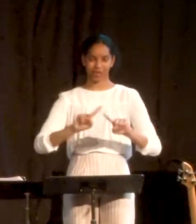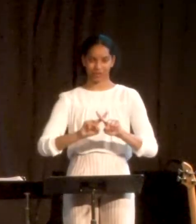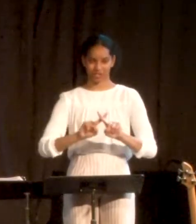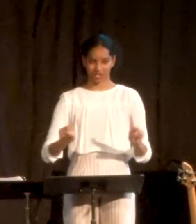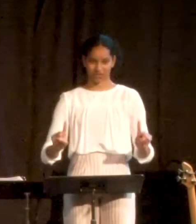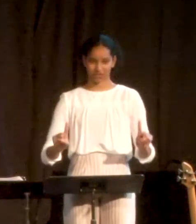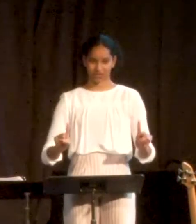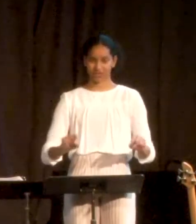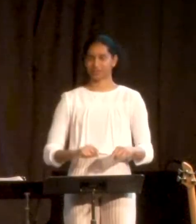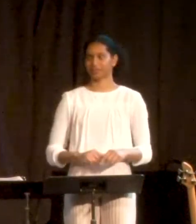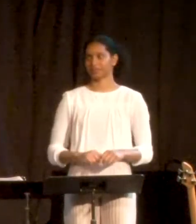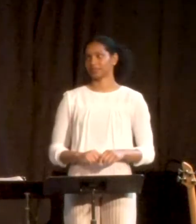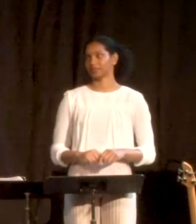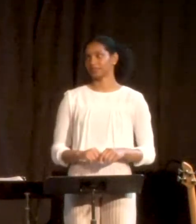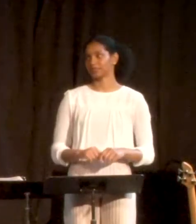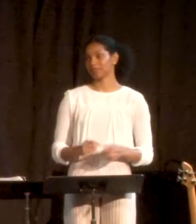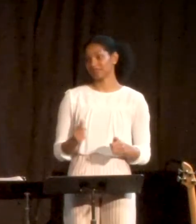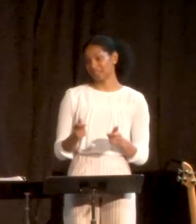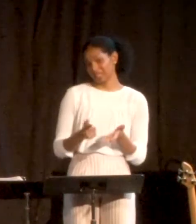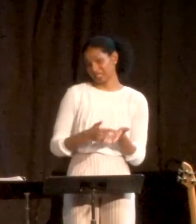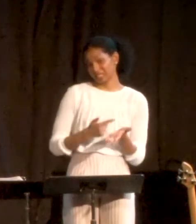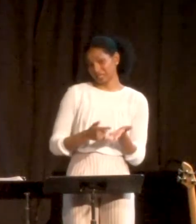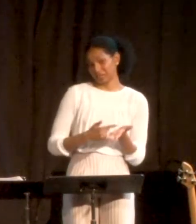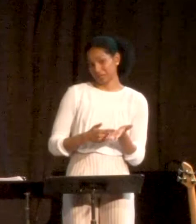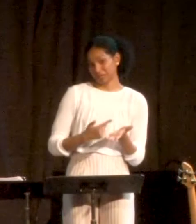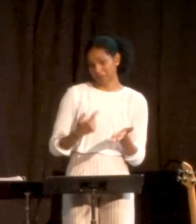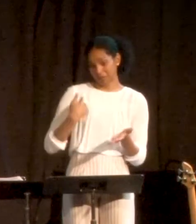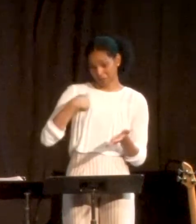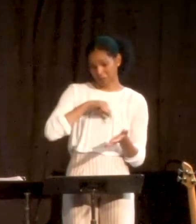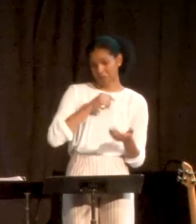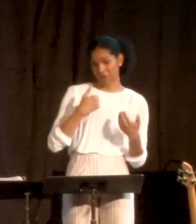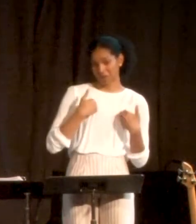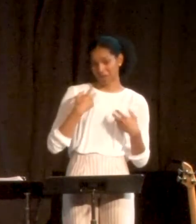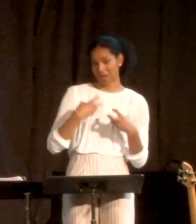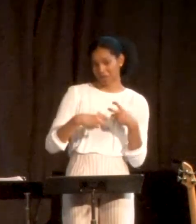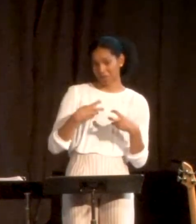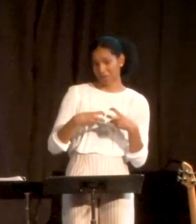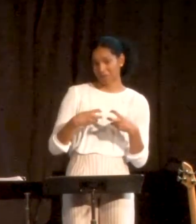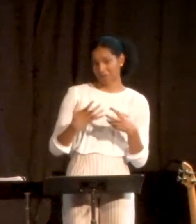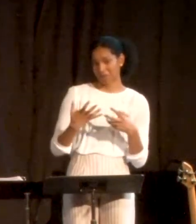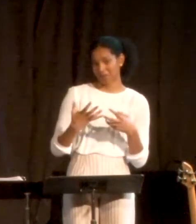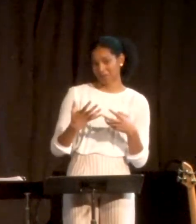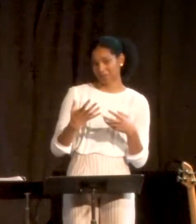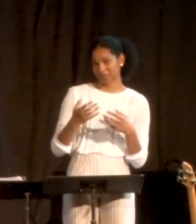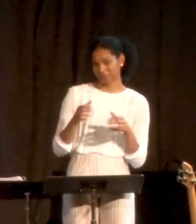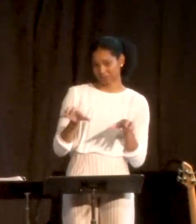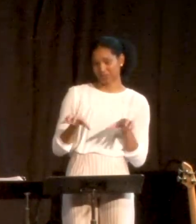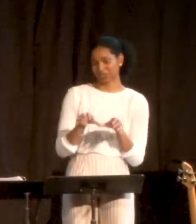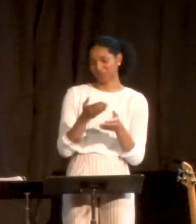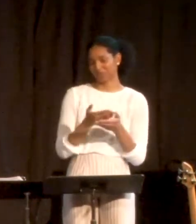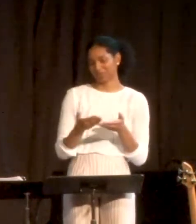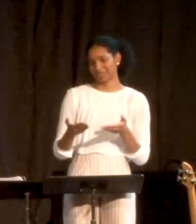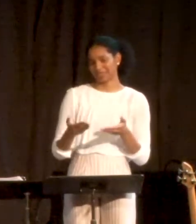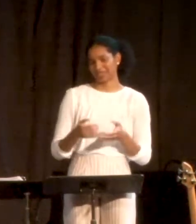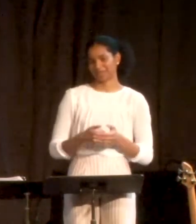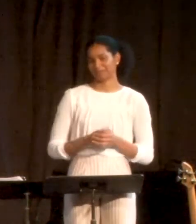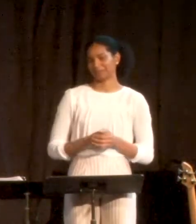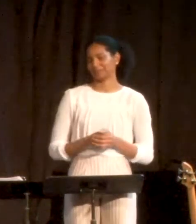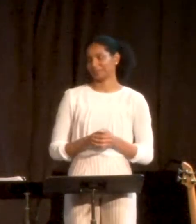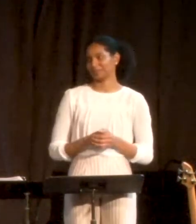And even we've been having trouble getting ours finished, you know? So even if it